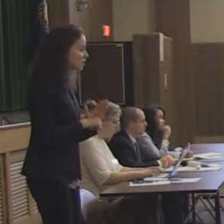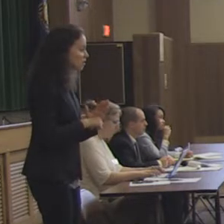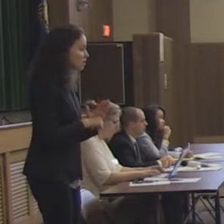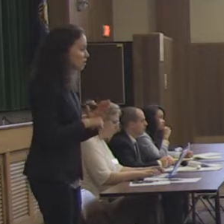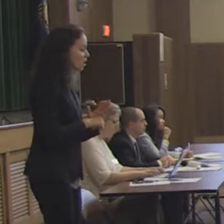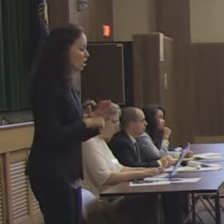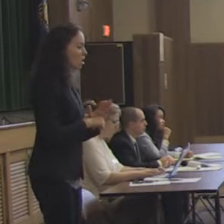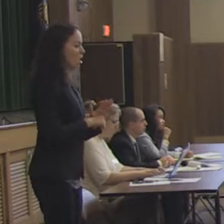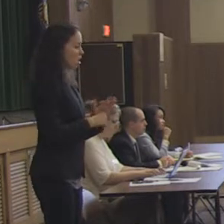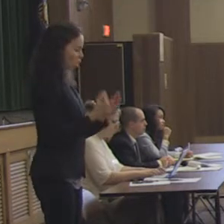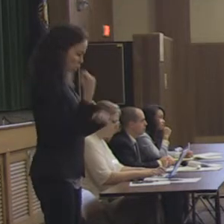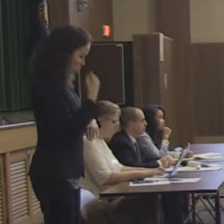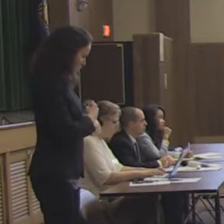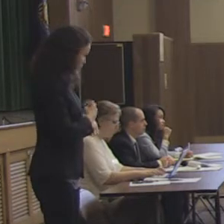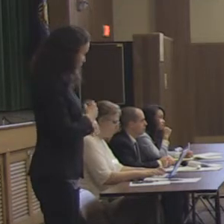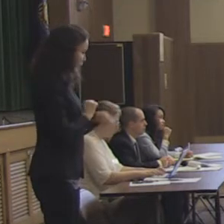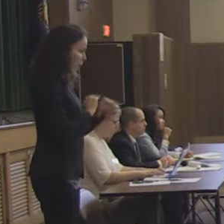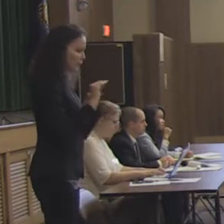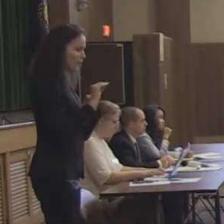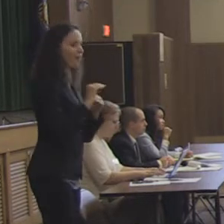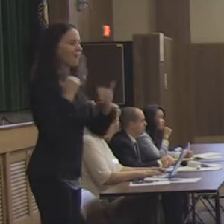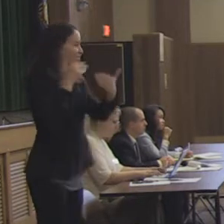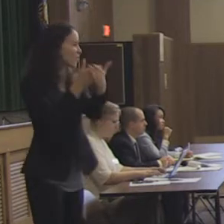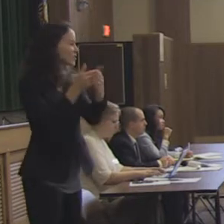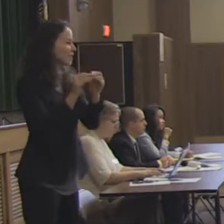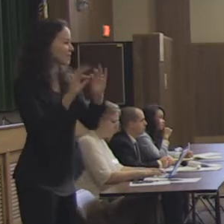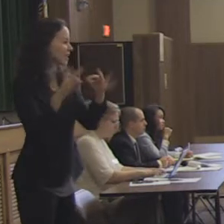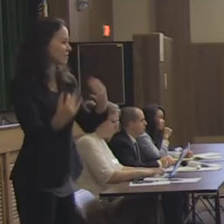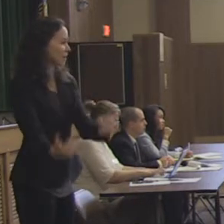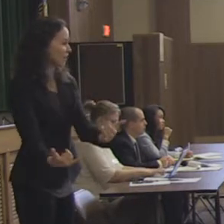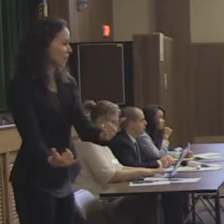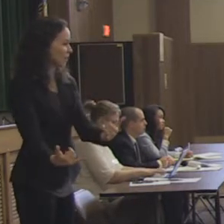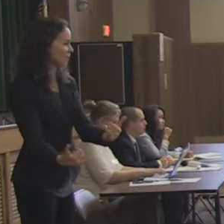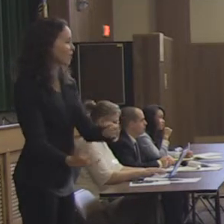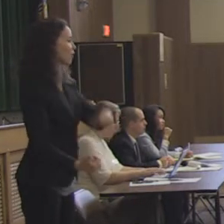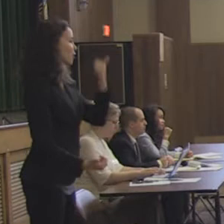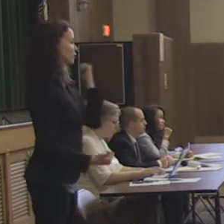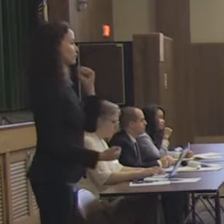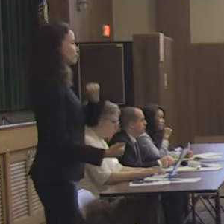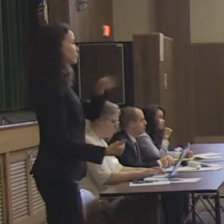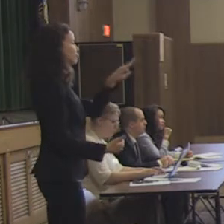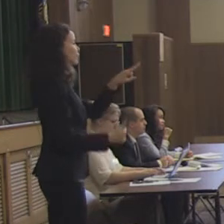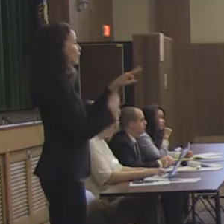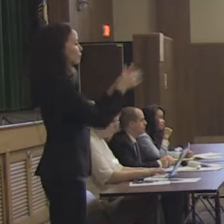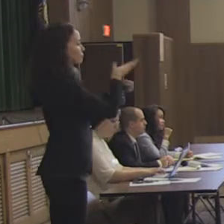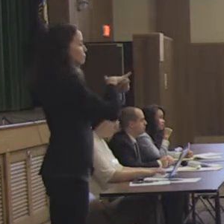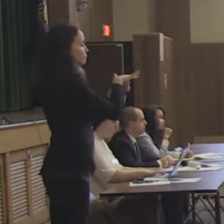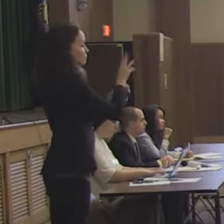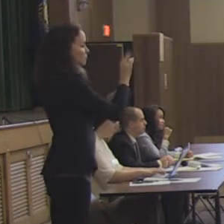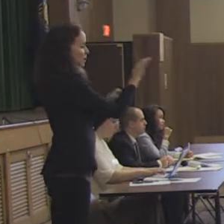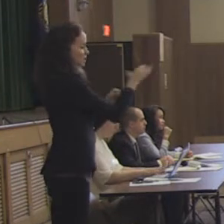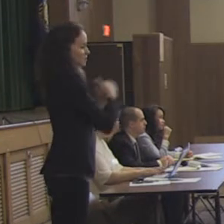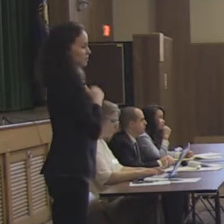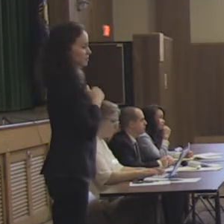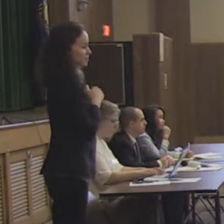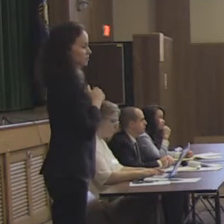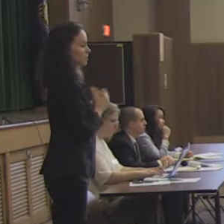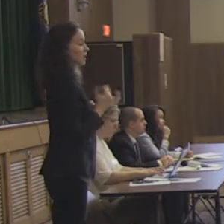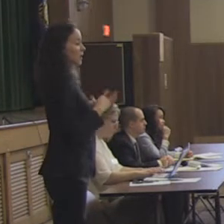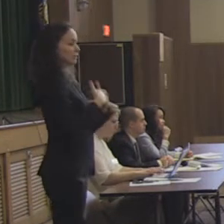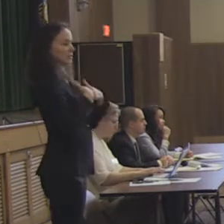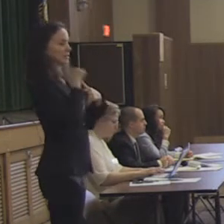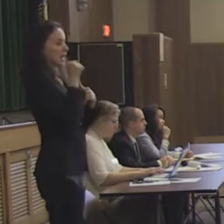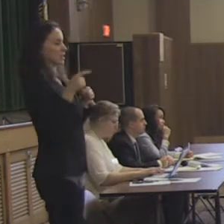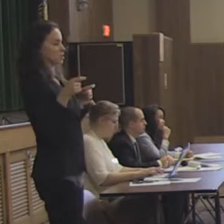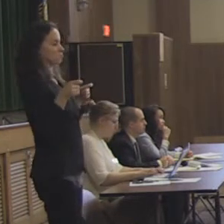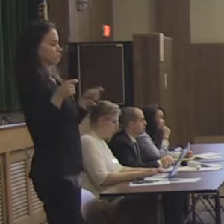to be closer with family. Some have moved to other parts of the state. And, you know, the visits that we do, we are not a regulatory agency, so